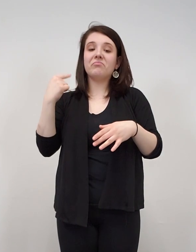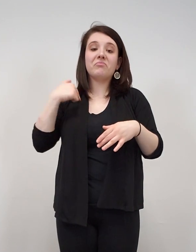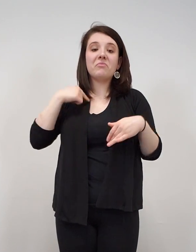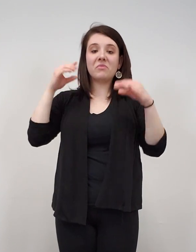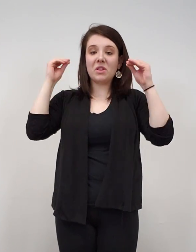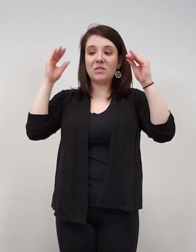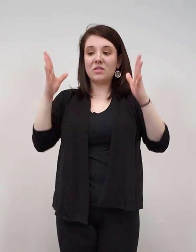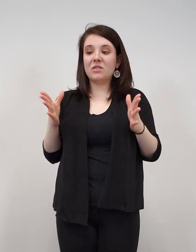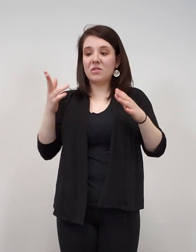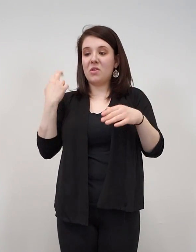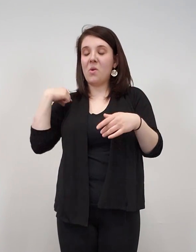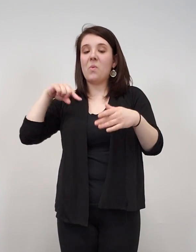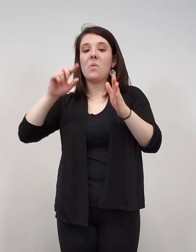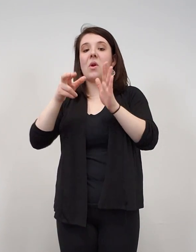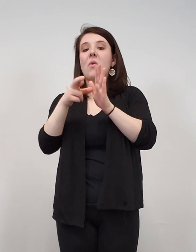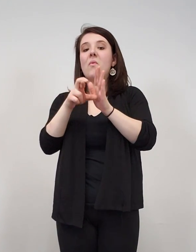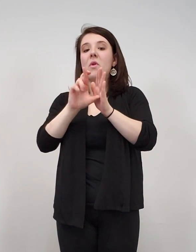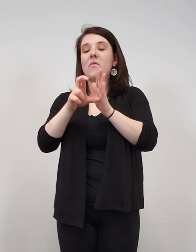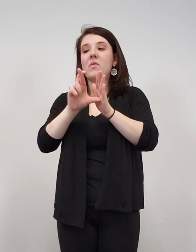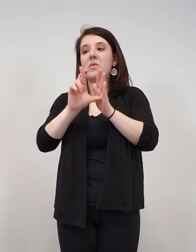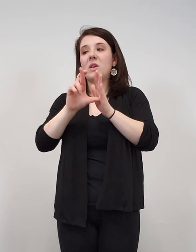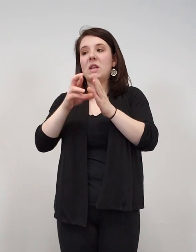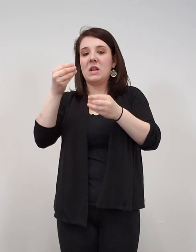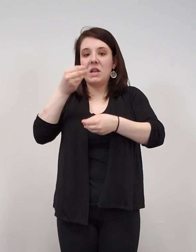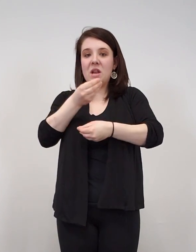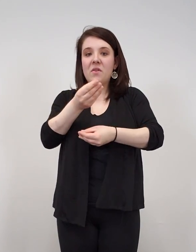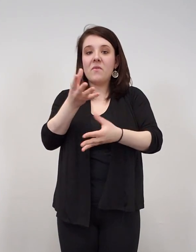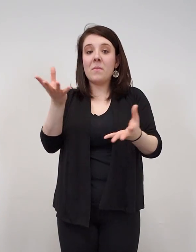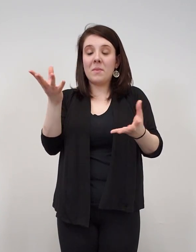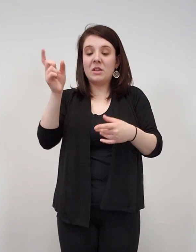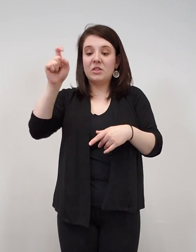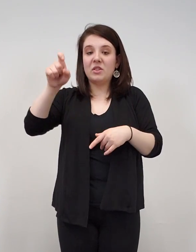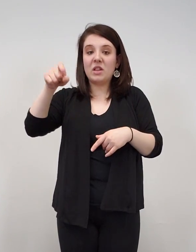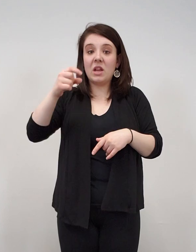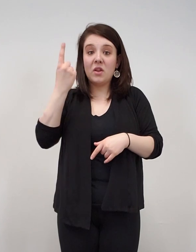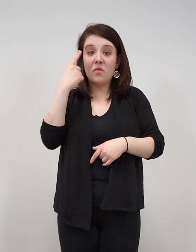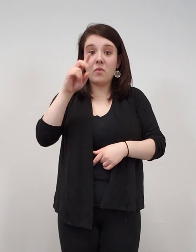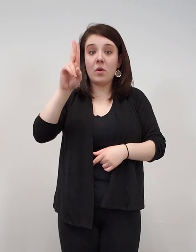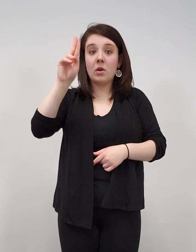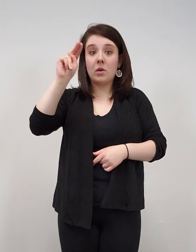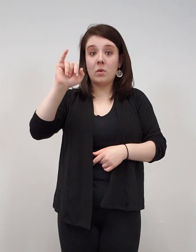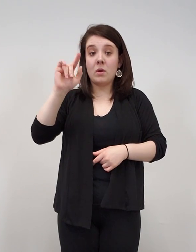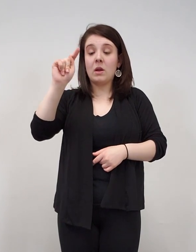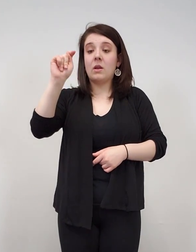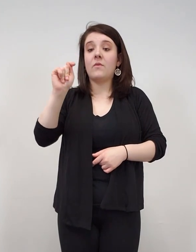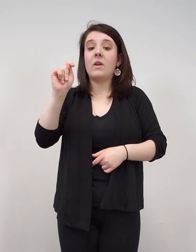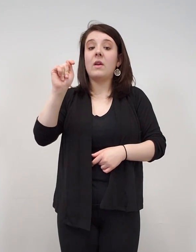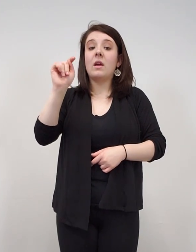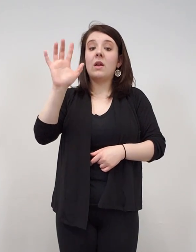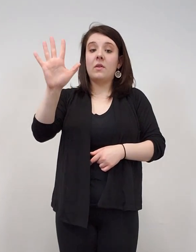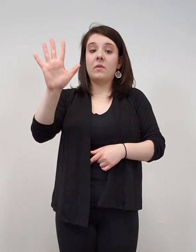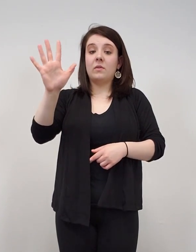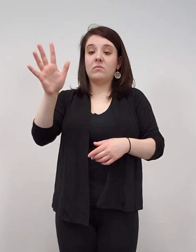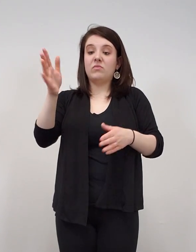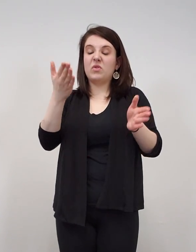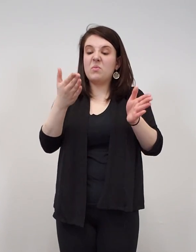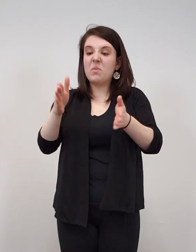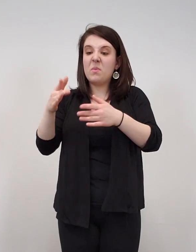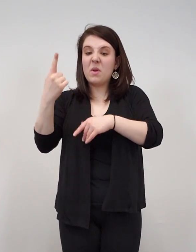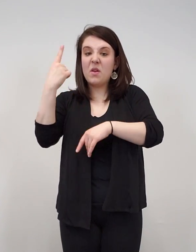information you'll need to review for Unit 5 to prepare for the quizzes, exams, and of course